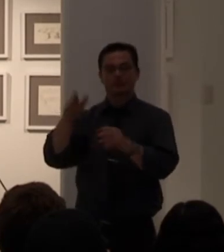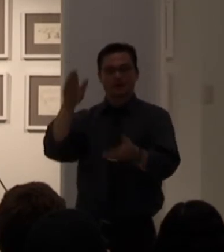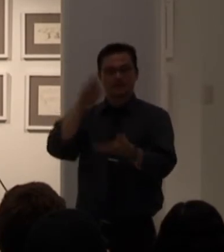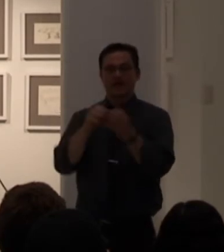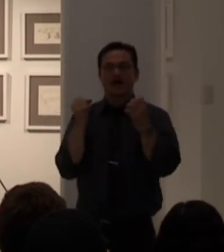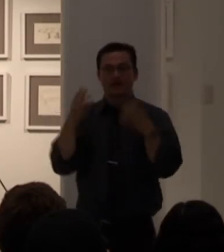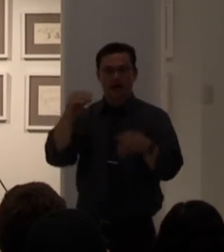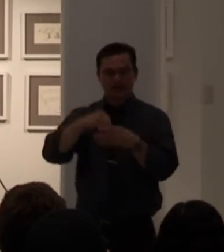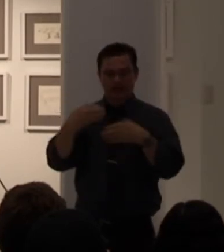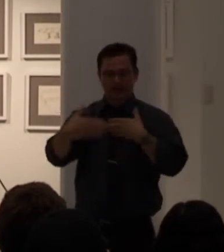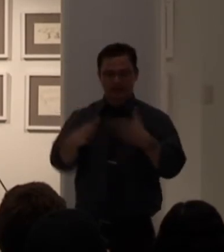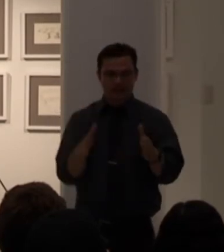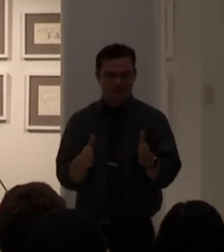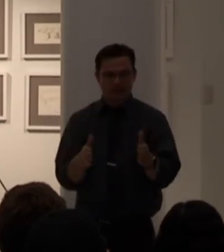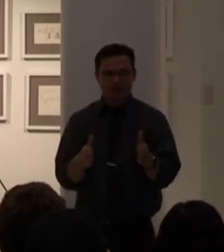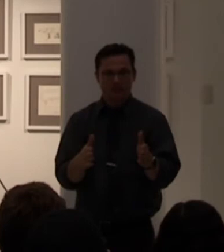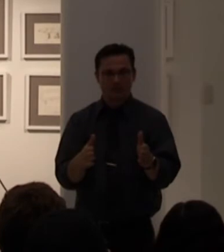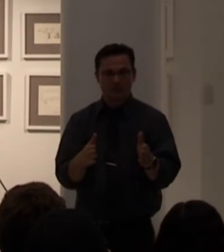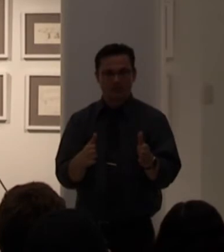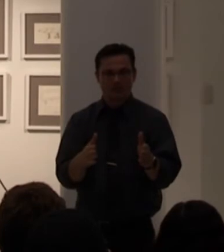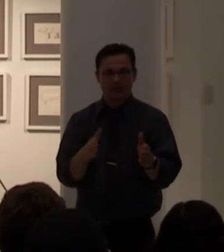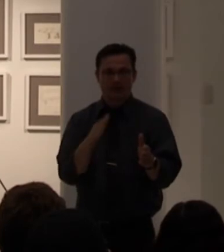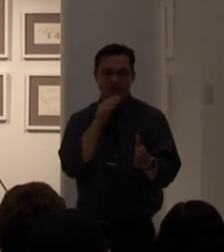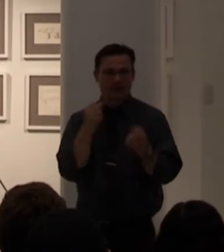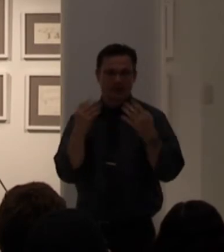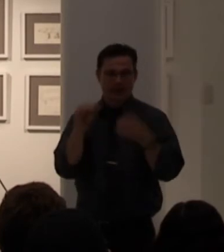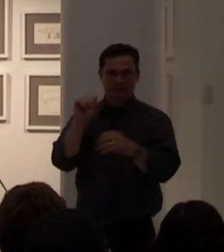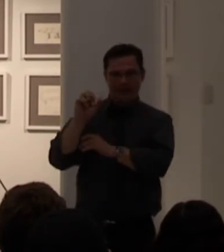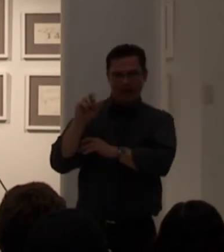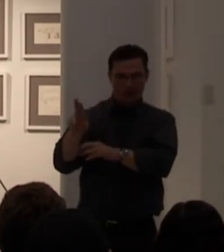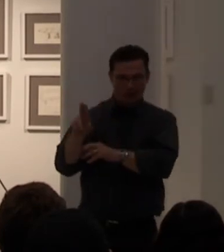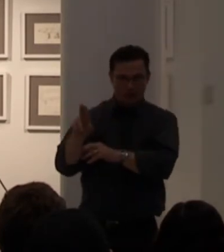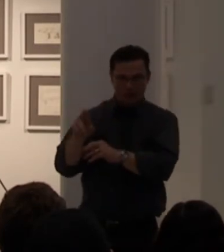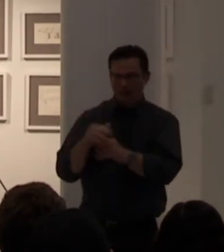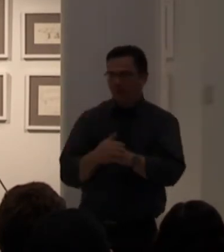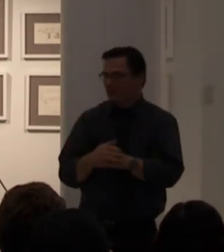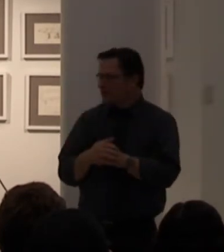in a container versus doing a lot of air.